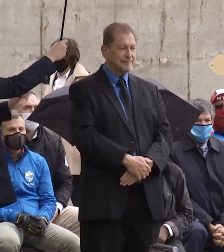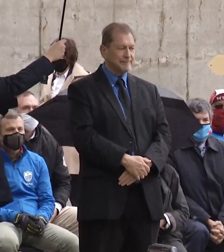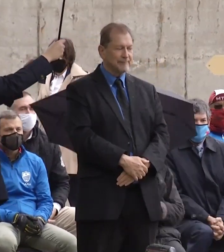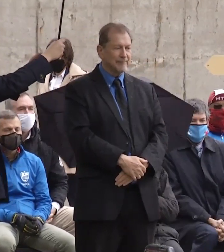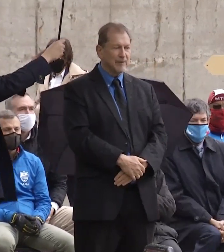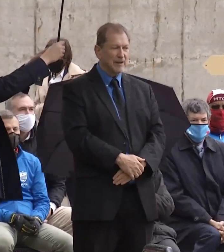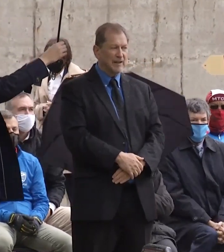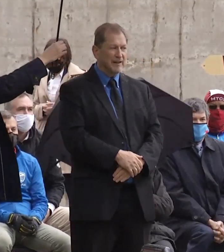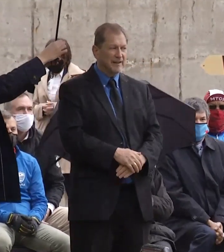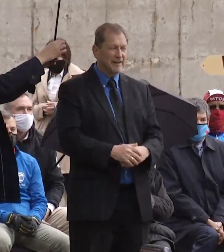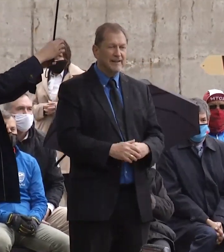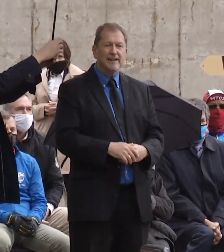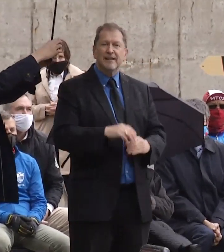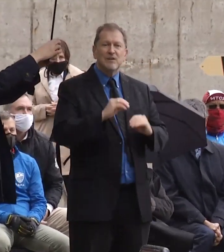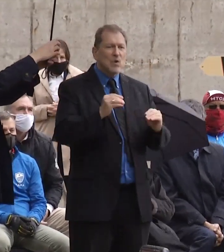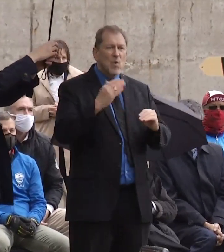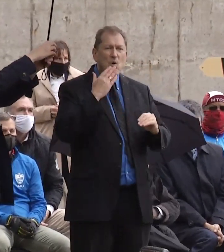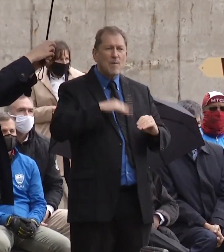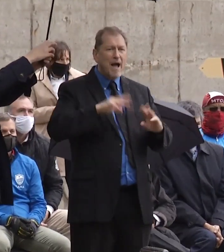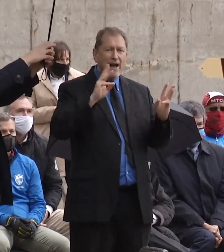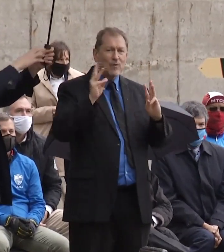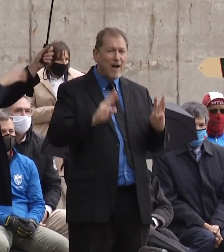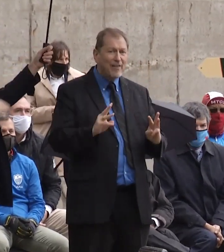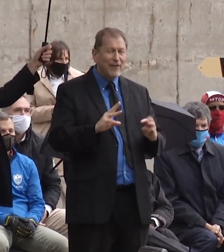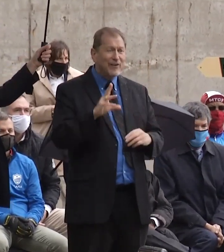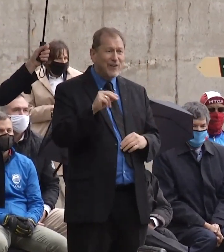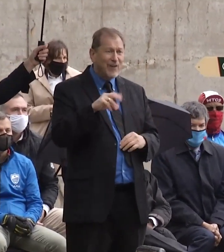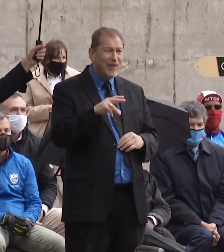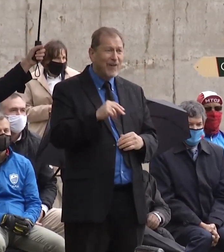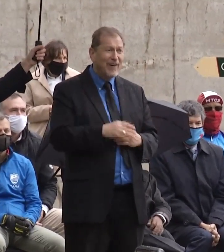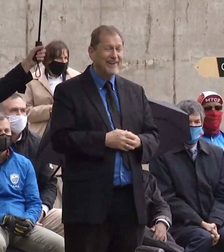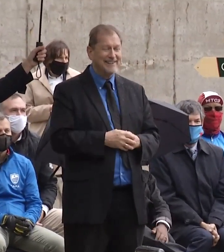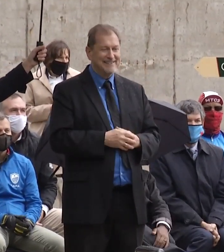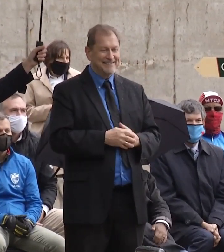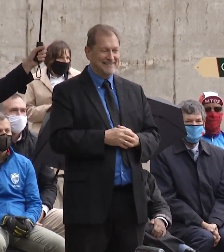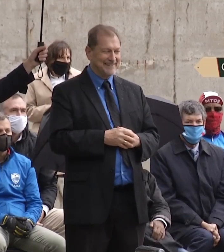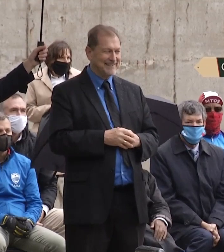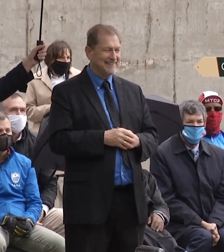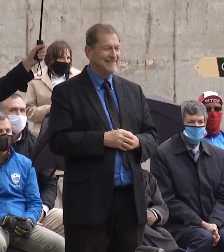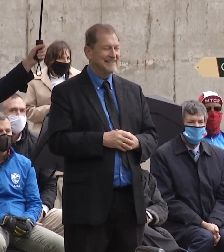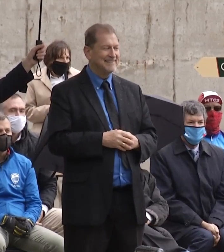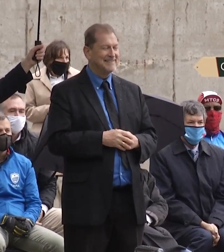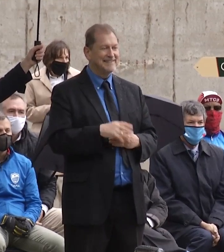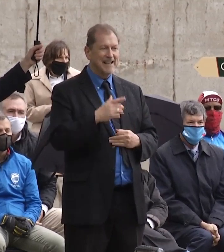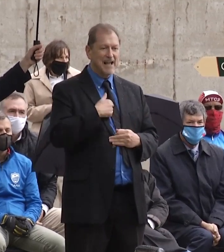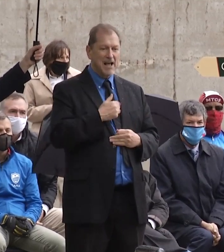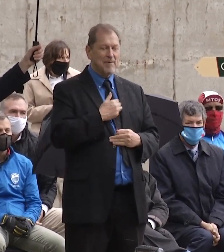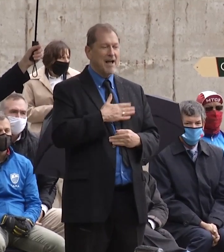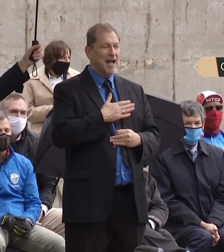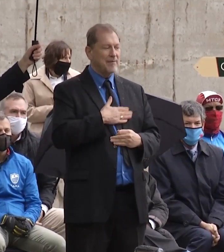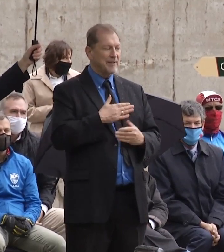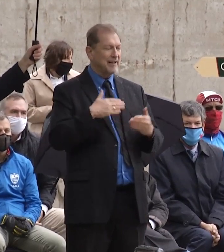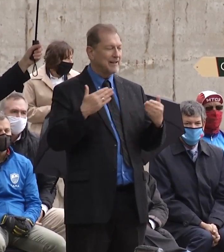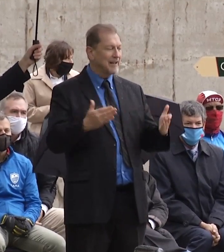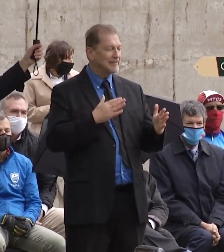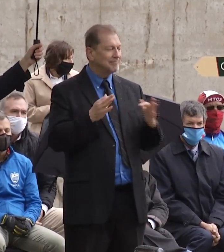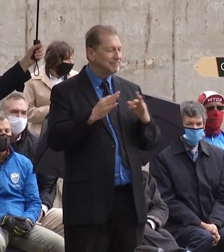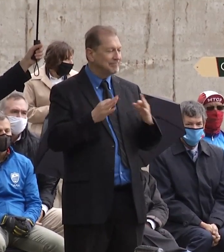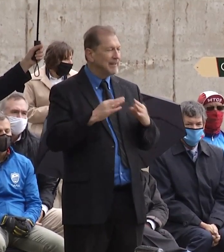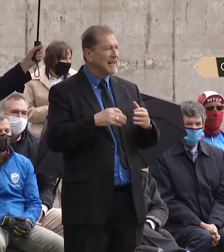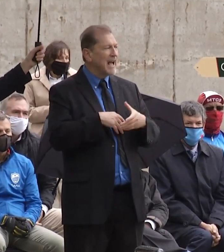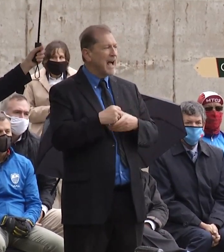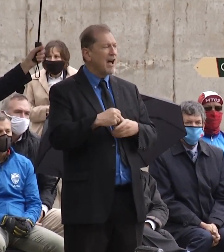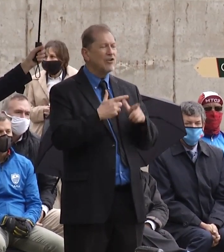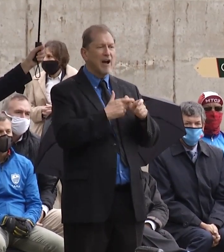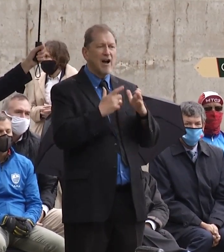All right, there's no bad weather, there's only bad clothing, so I hope you're here. We've got some of our cyclist friends out, some runners out, but